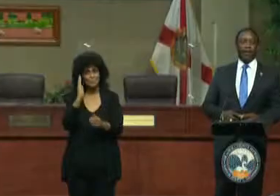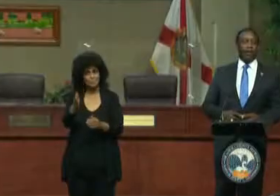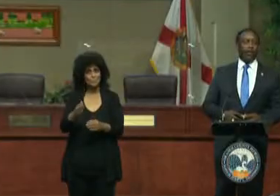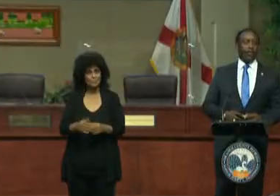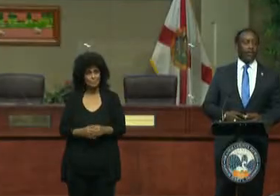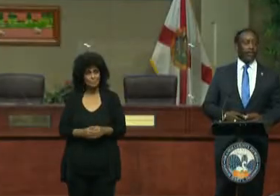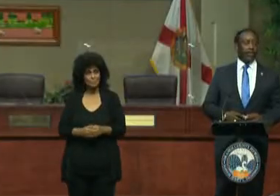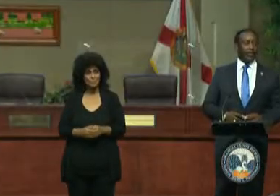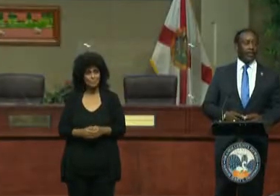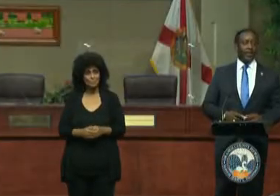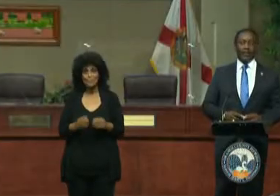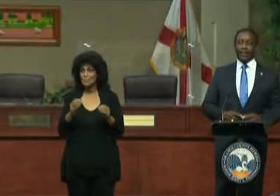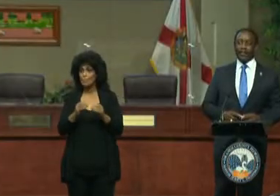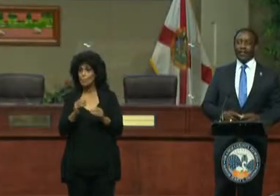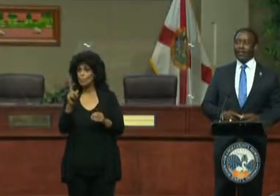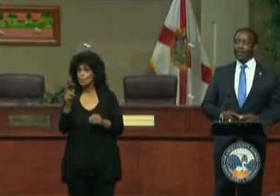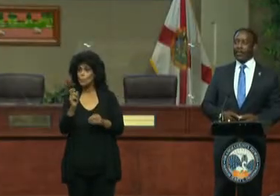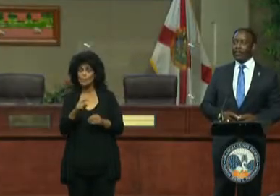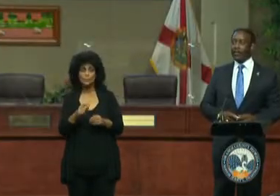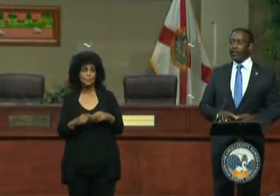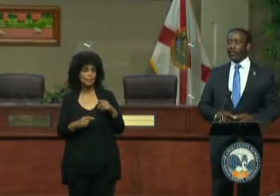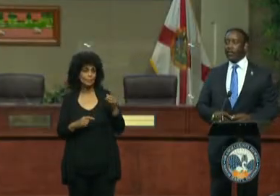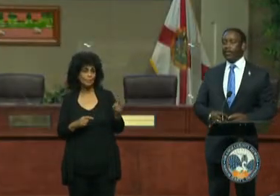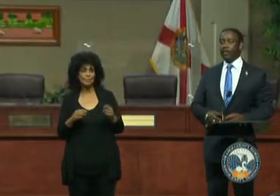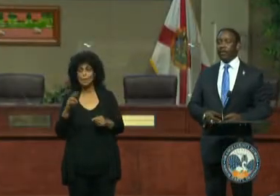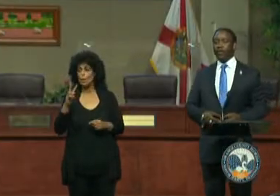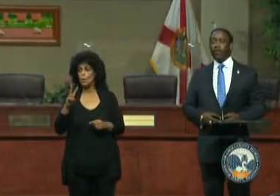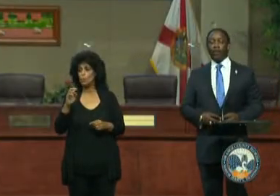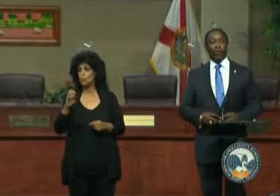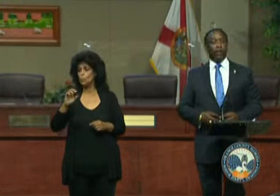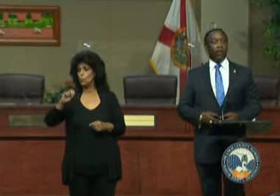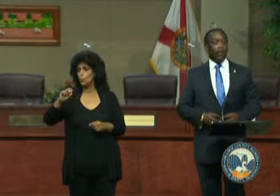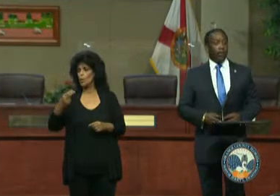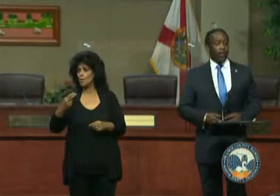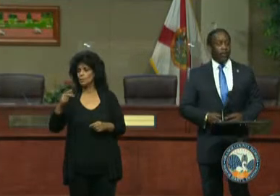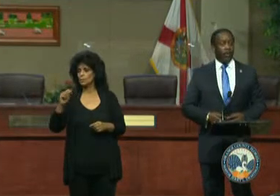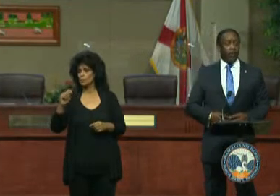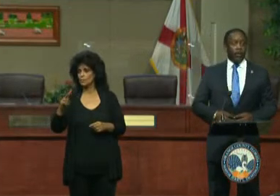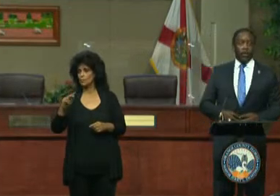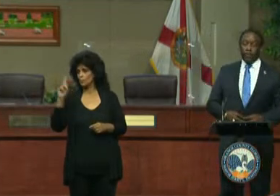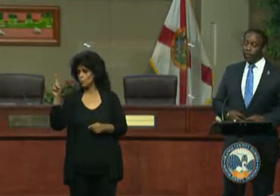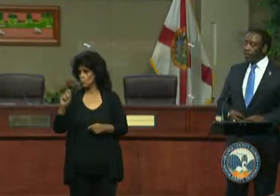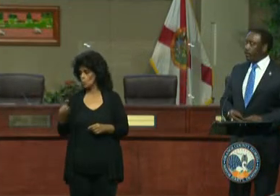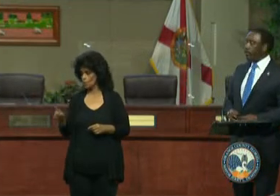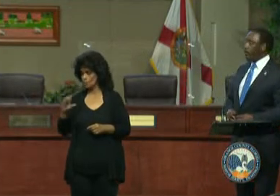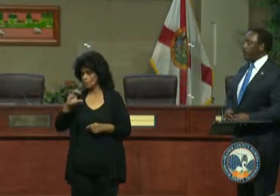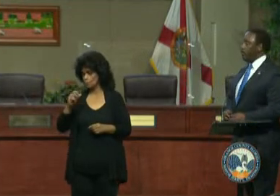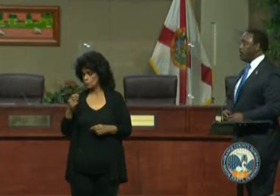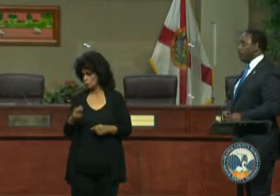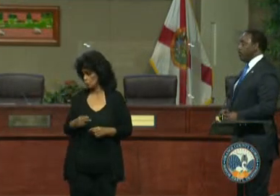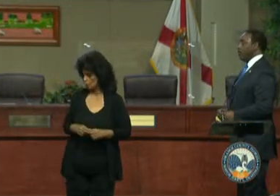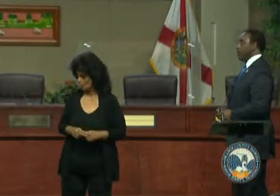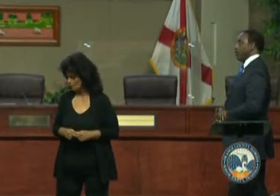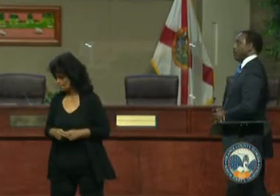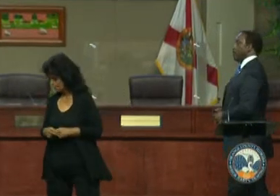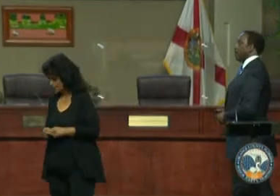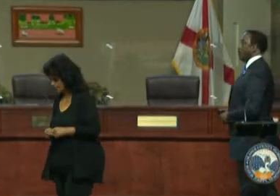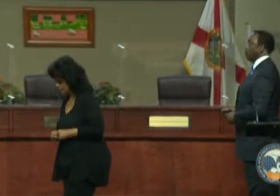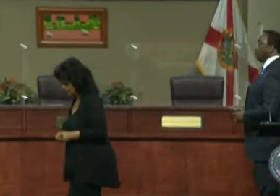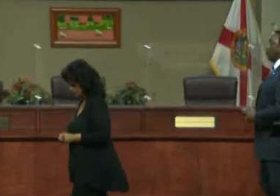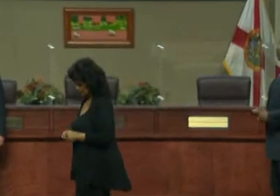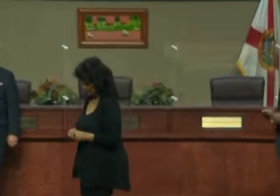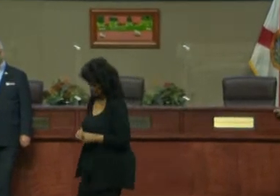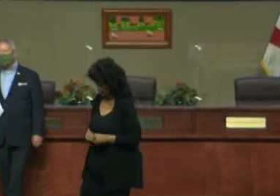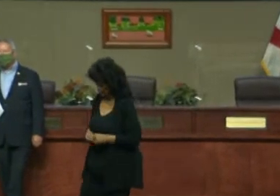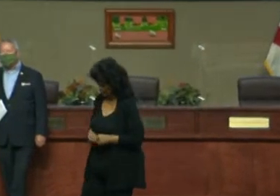Okay, other questions? Matt Lapoli from WESH. My question is for Ms. Chu. I was curious about the variants and the